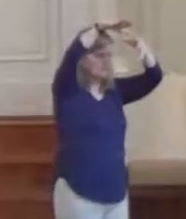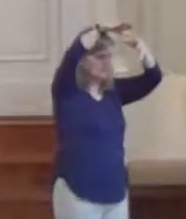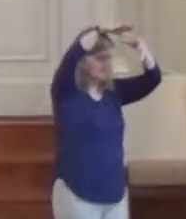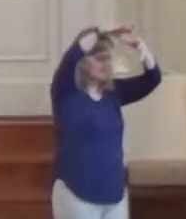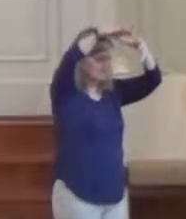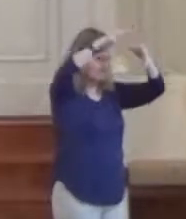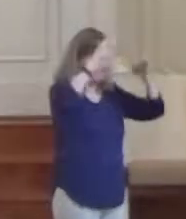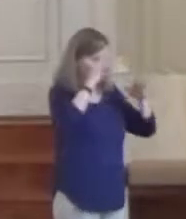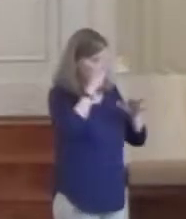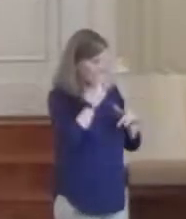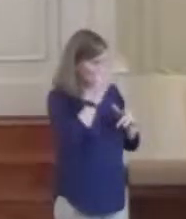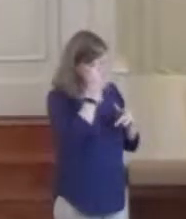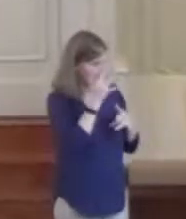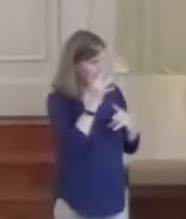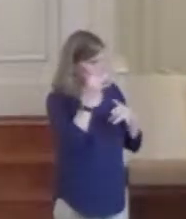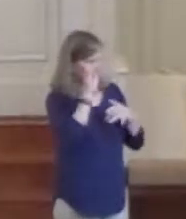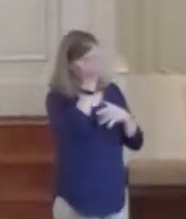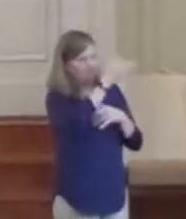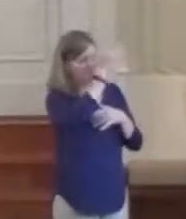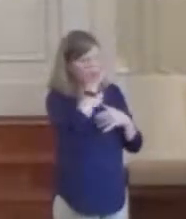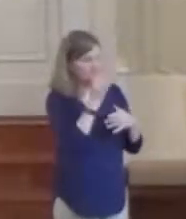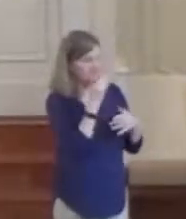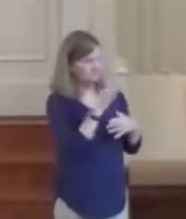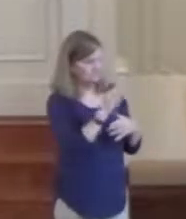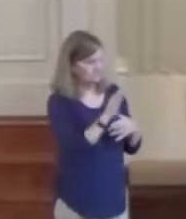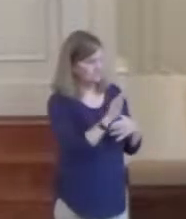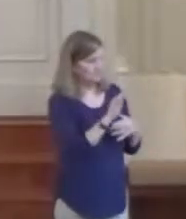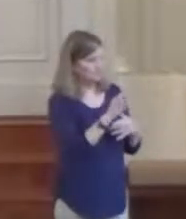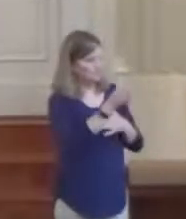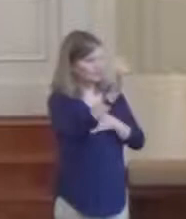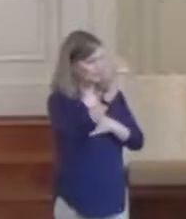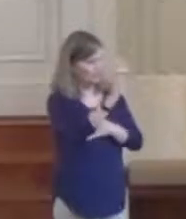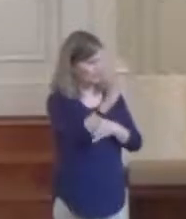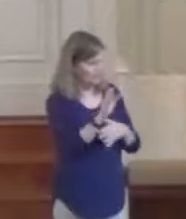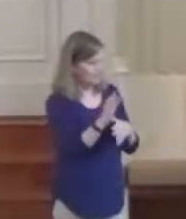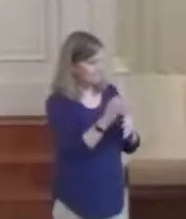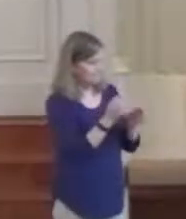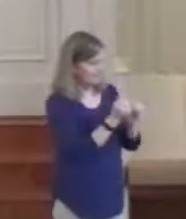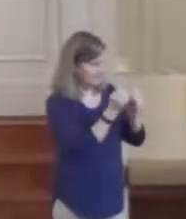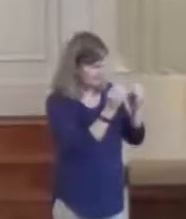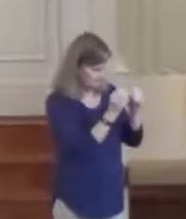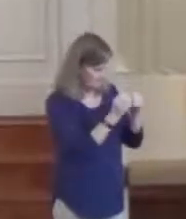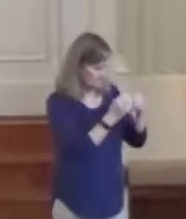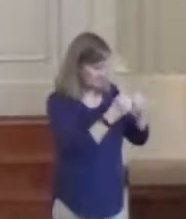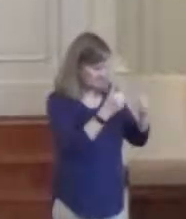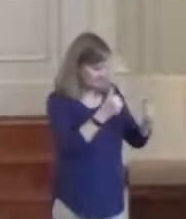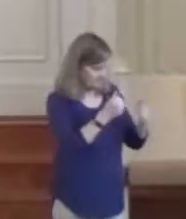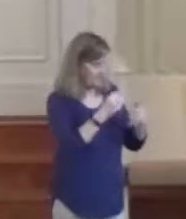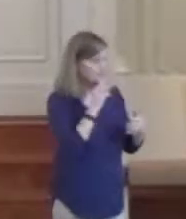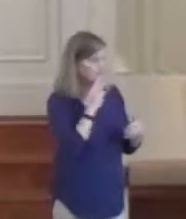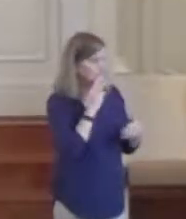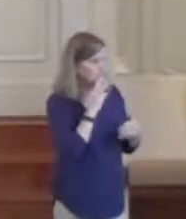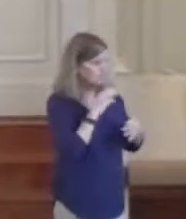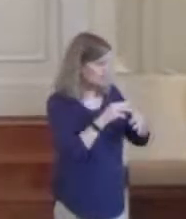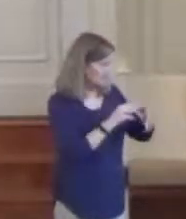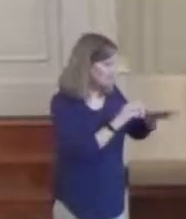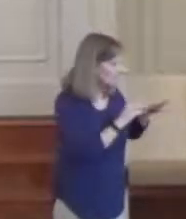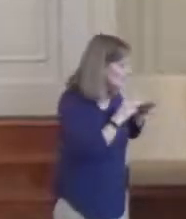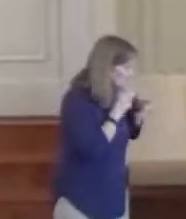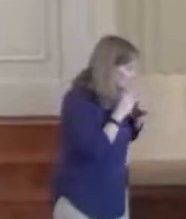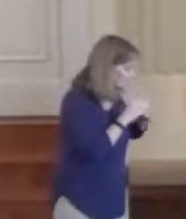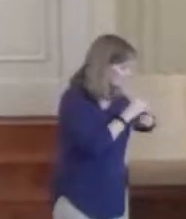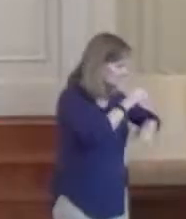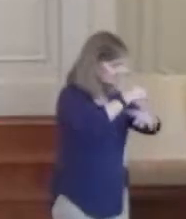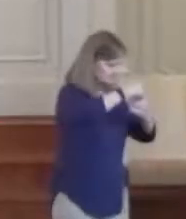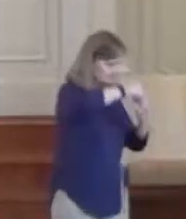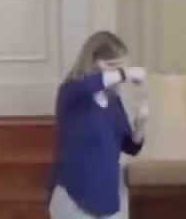sky is blue. And so God does further separation, the waters above from the waters below. And then God brings dry land